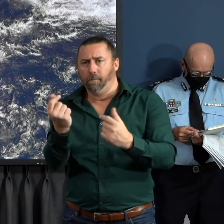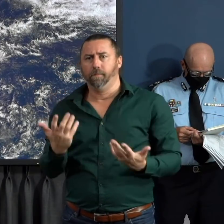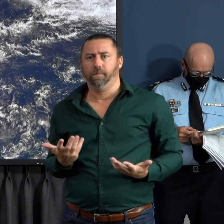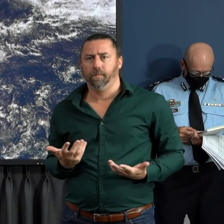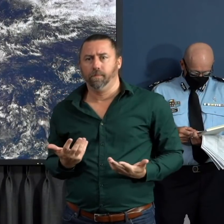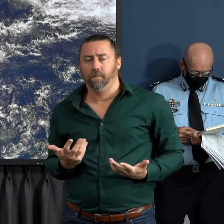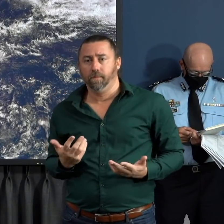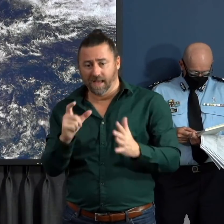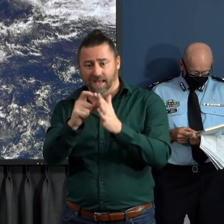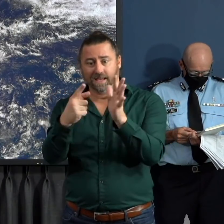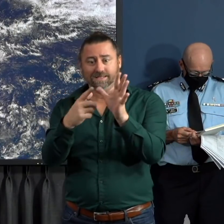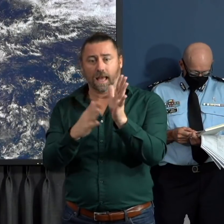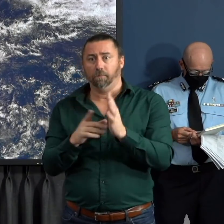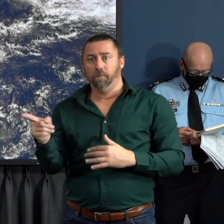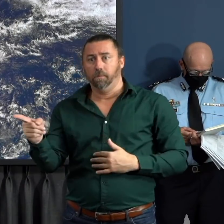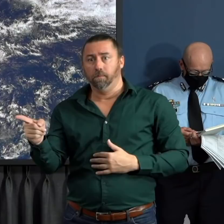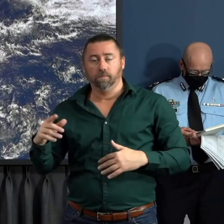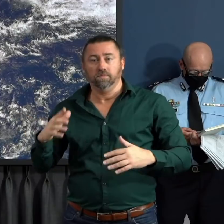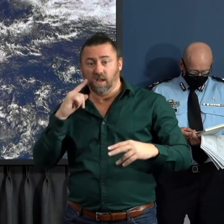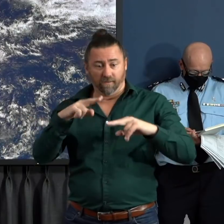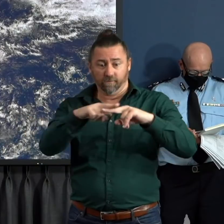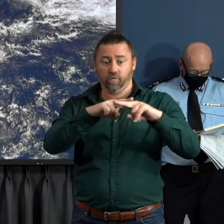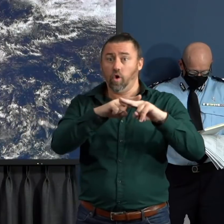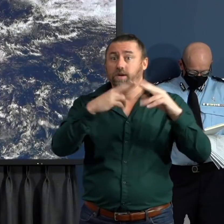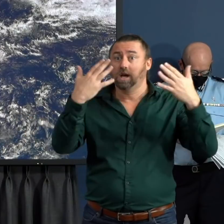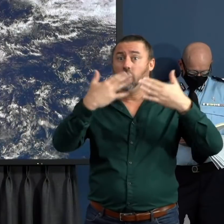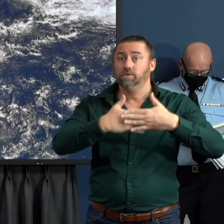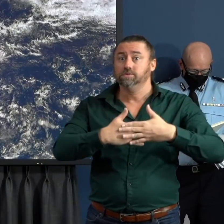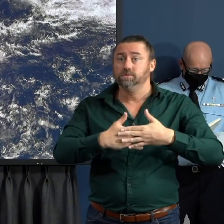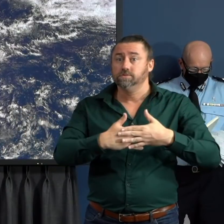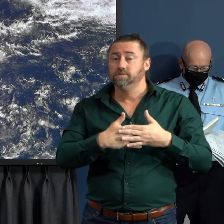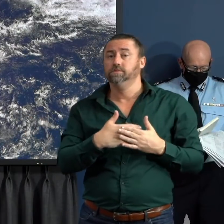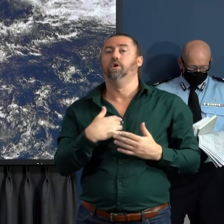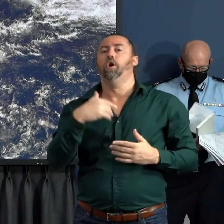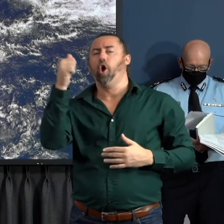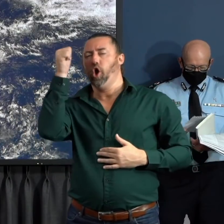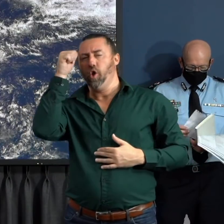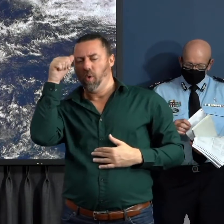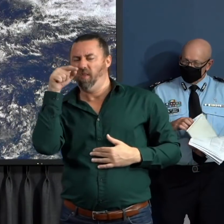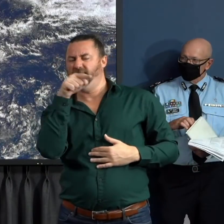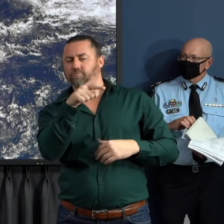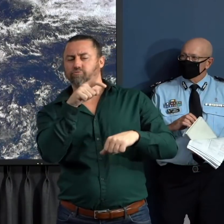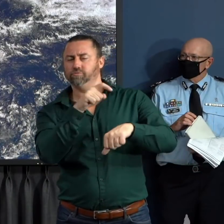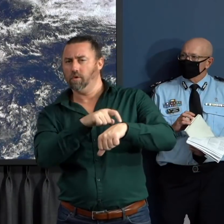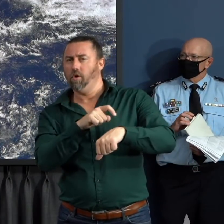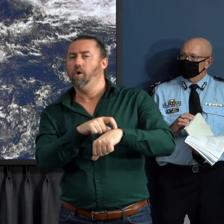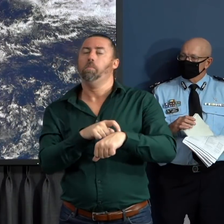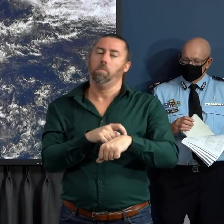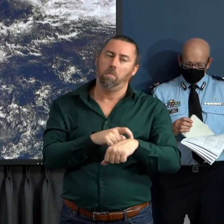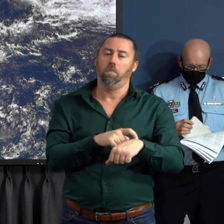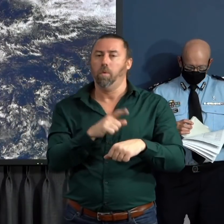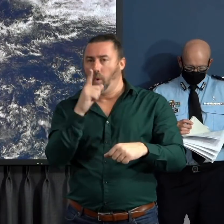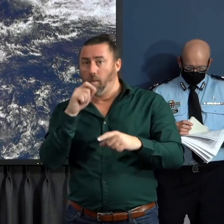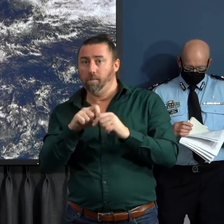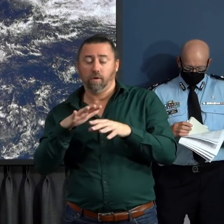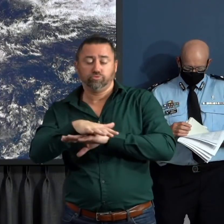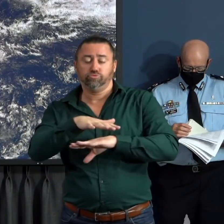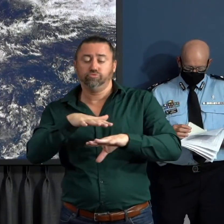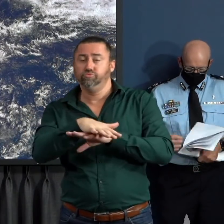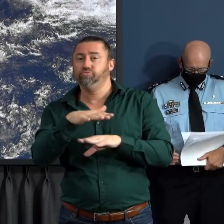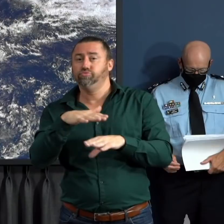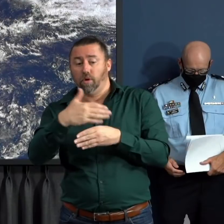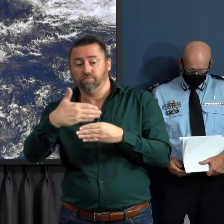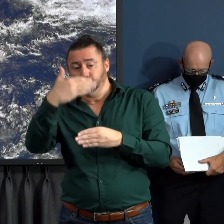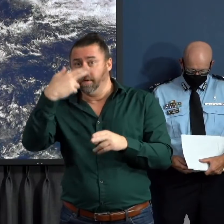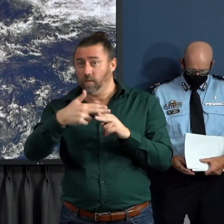situation with dam levels. On Friday night, we were advised that there could be a dam release of up to 6 hours long.